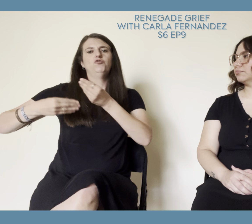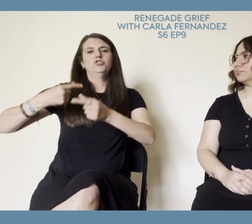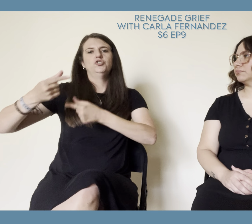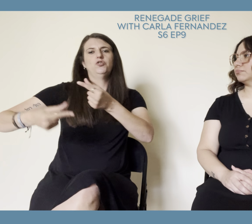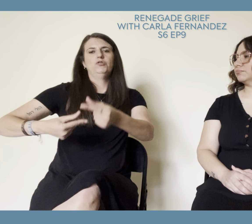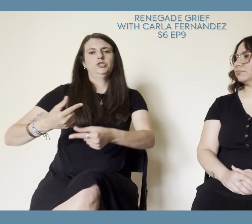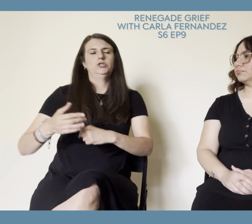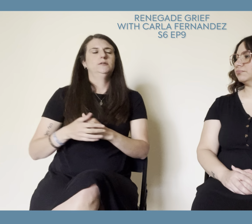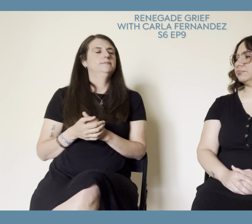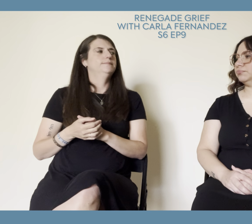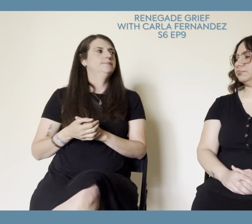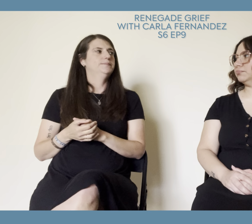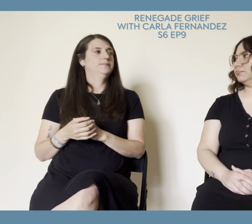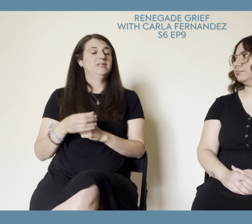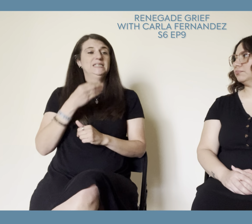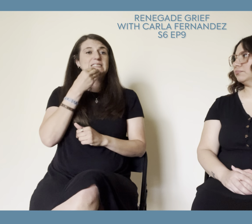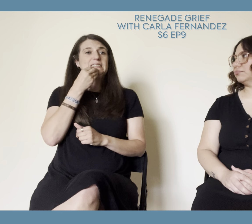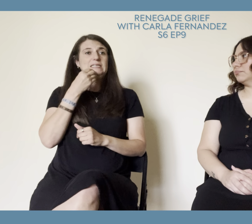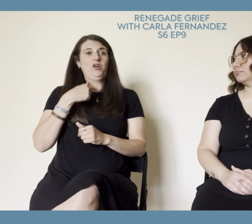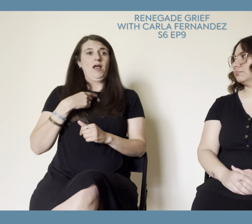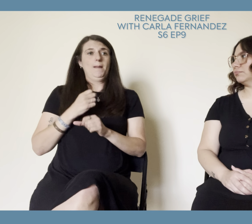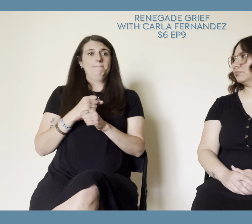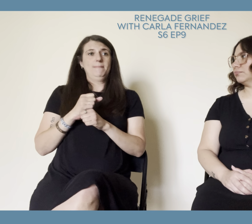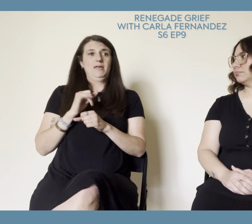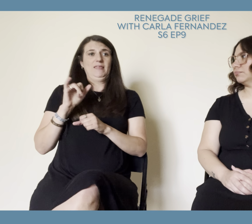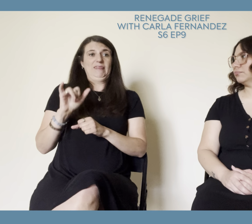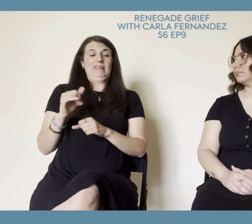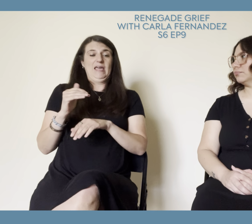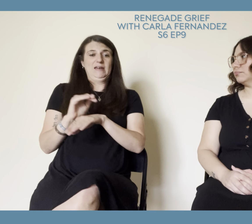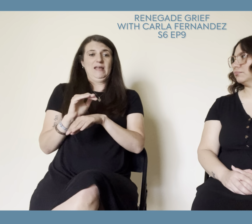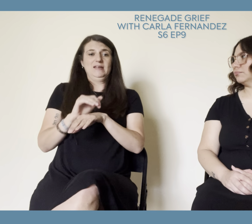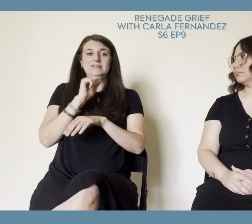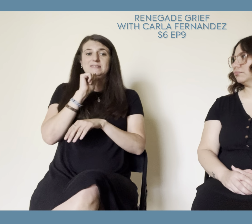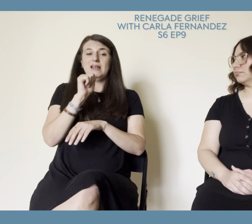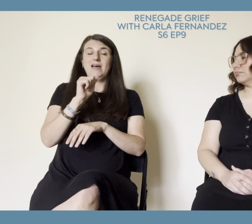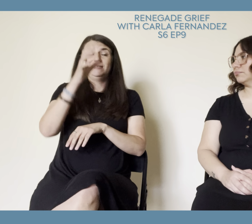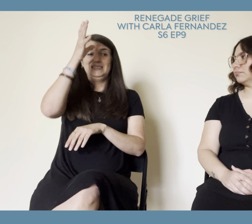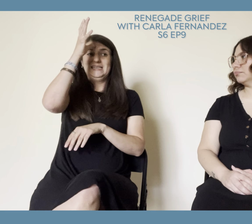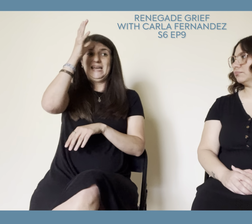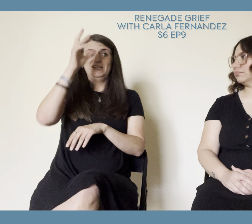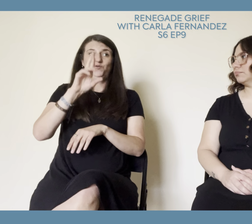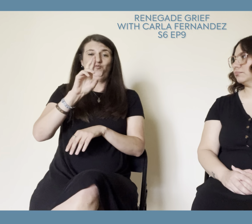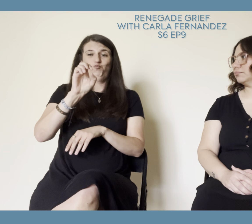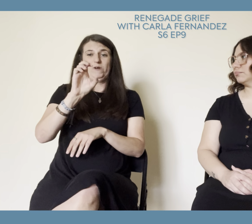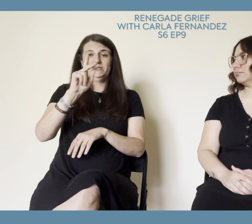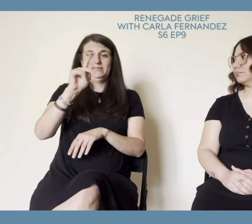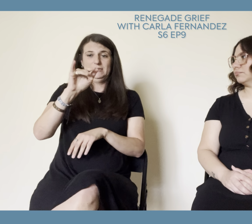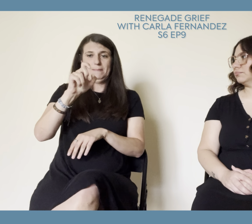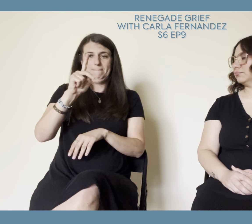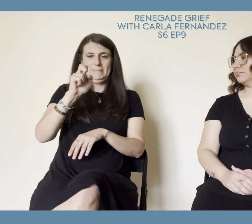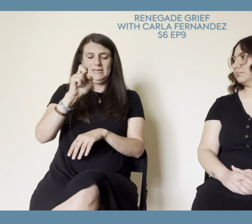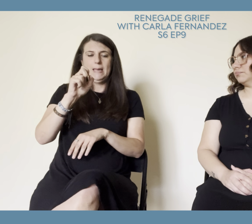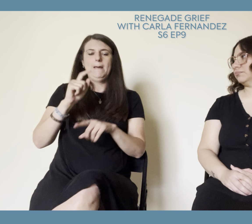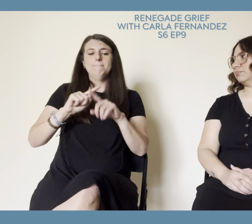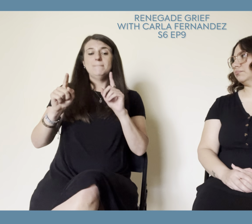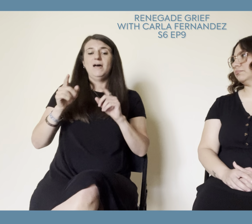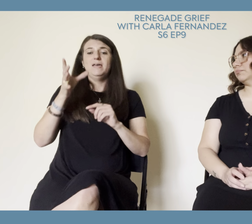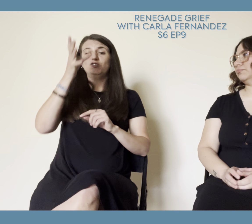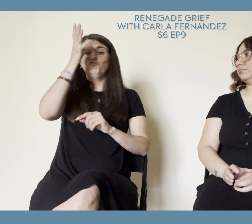And the dish that I made that night wasn't my dad's recipe. It wasn't his grandfather's recipe. It was like his great-great-great-grandfather's recipe. There's something